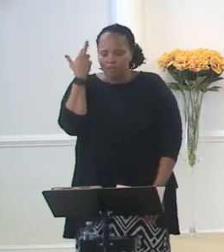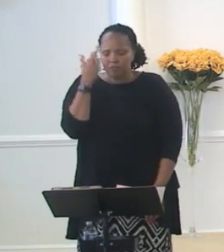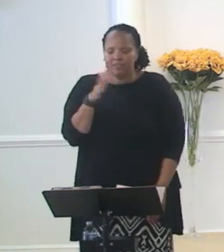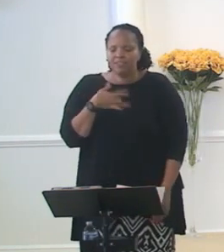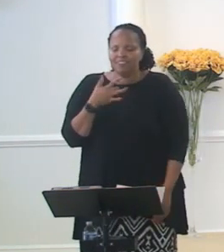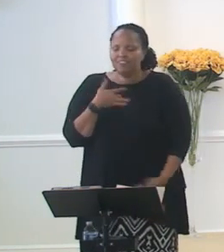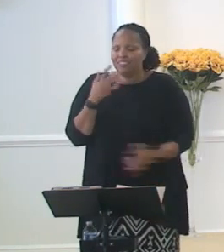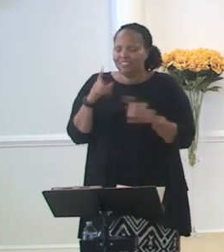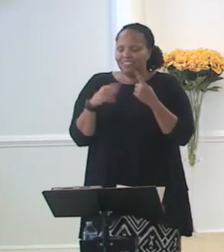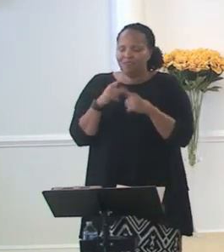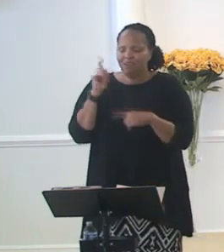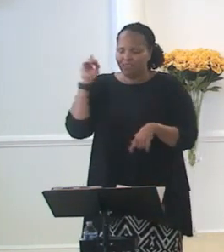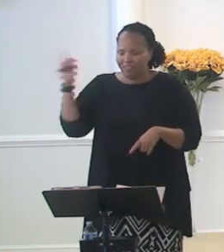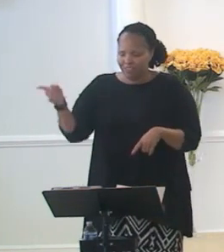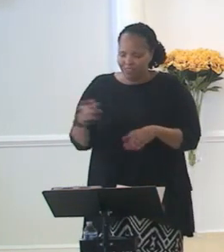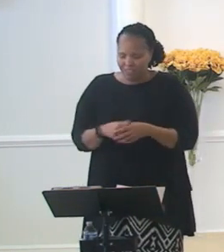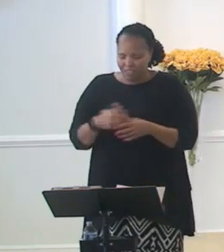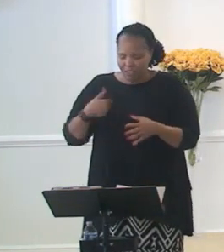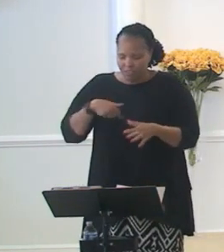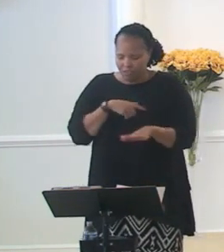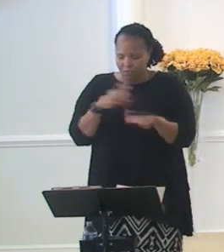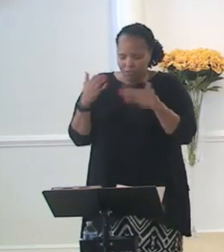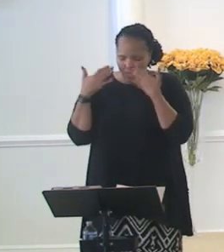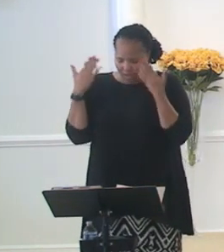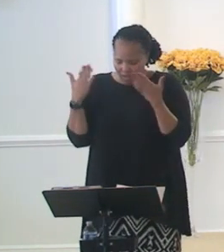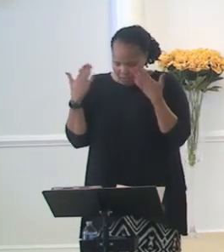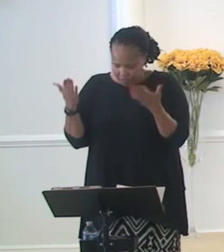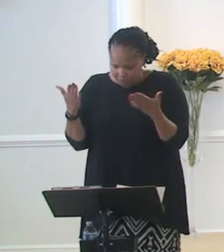you. And so we thank you